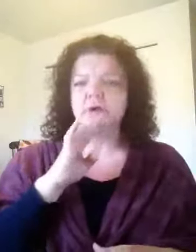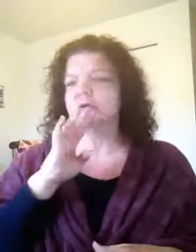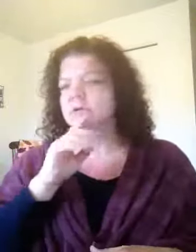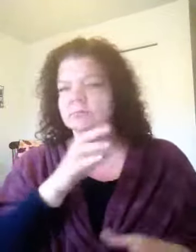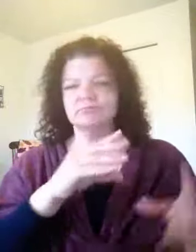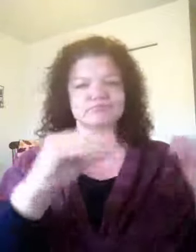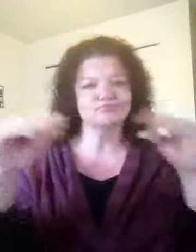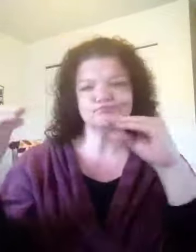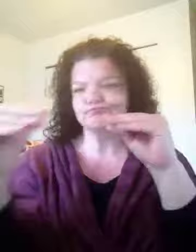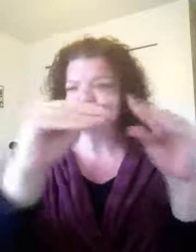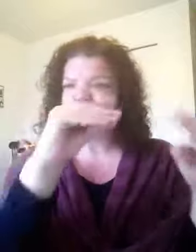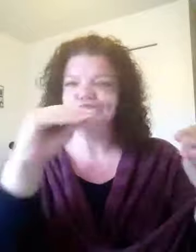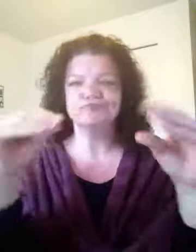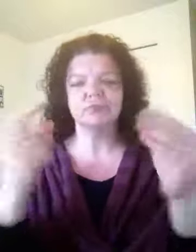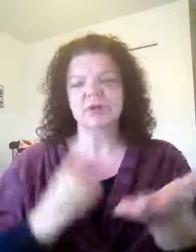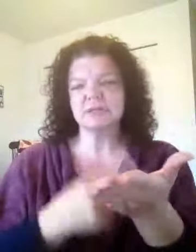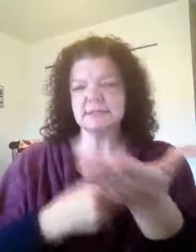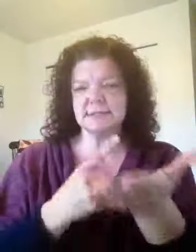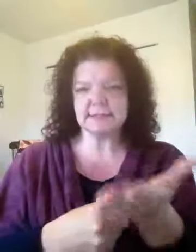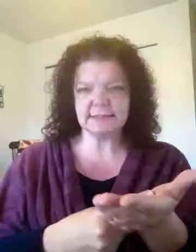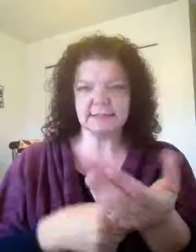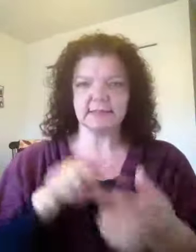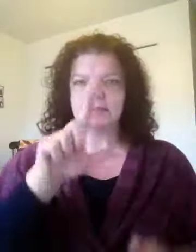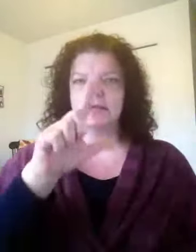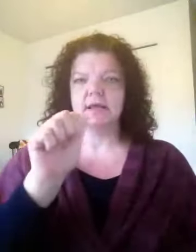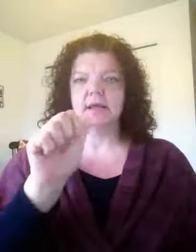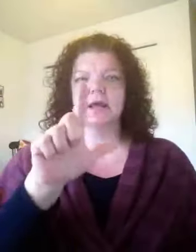I was about to go there, but